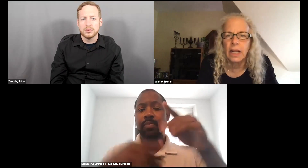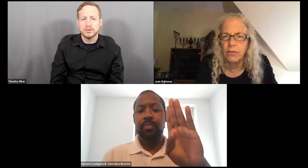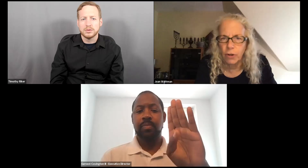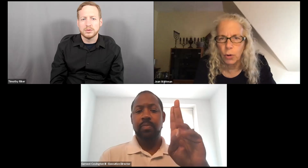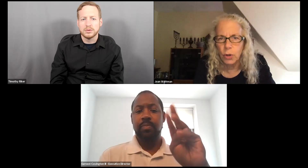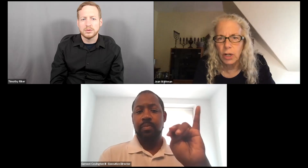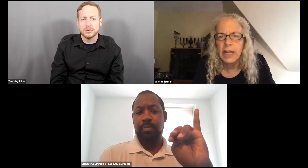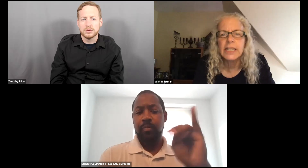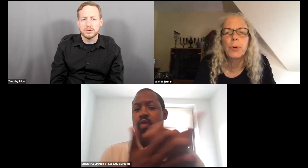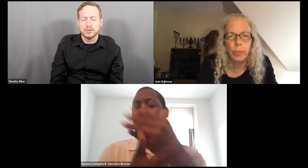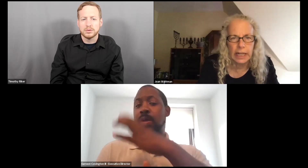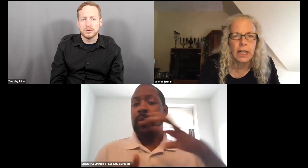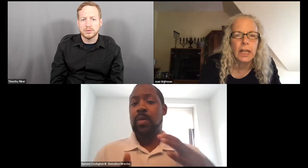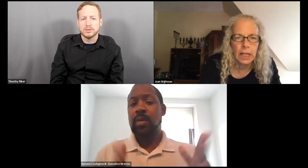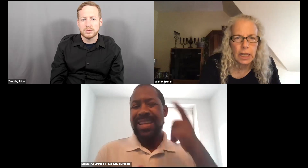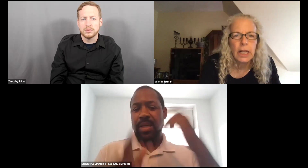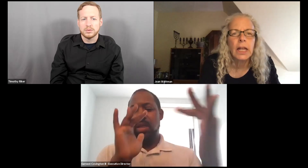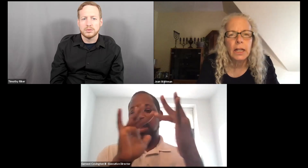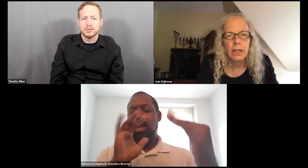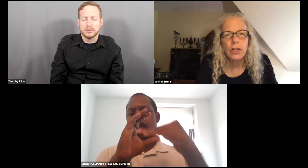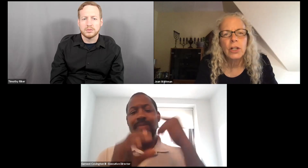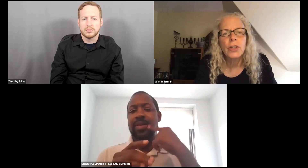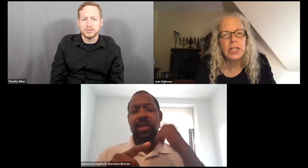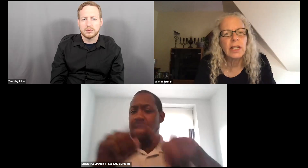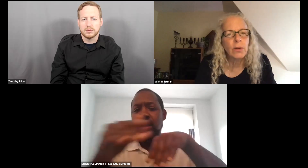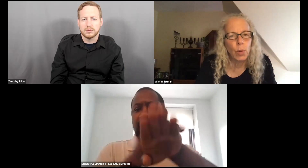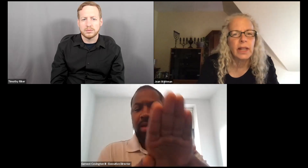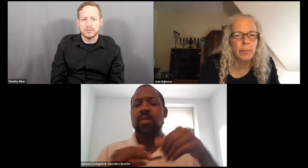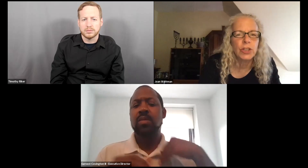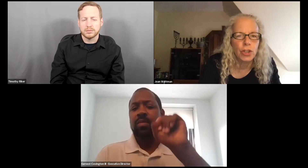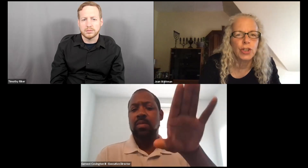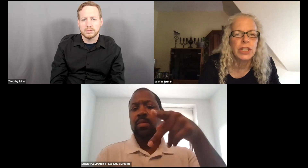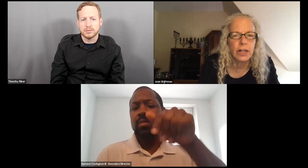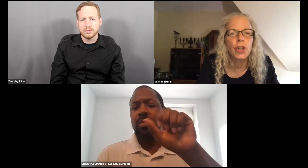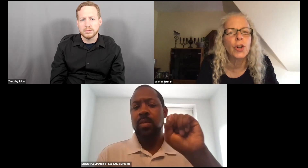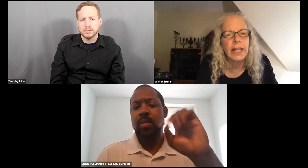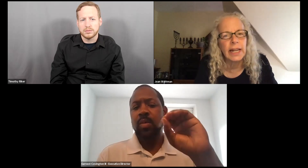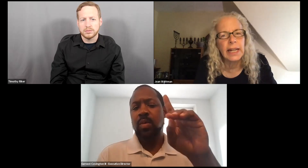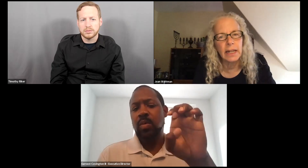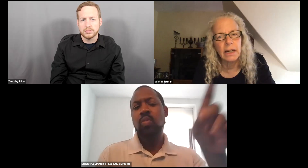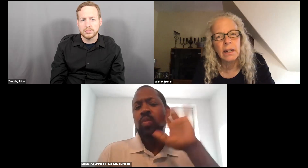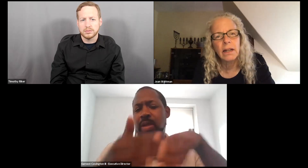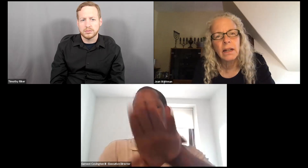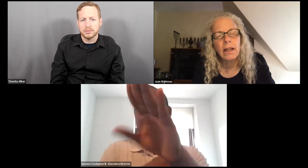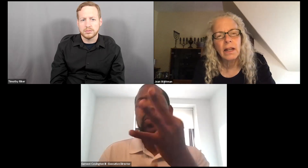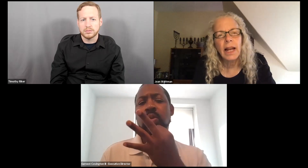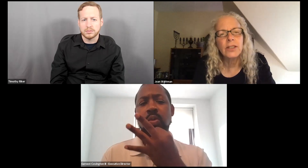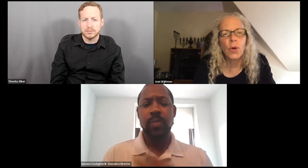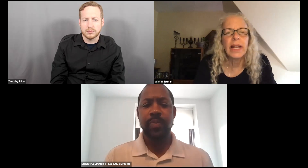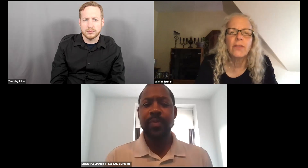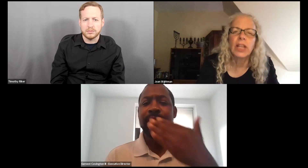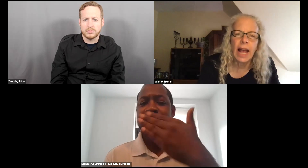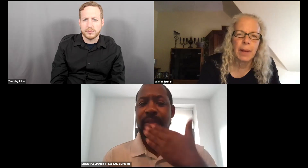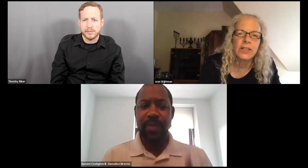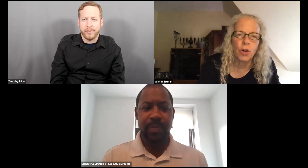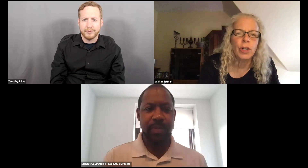calling in on the phone. It's Boomy. She's one of the commissioners. She said she couldn't get in. And so I